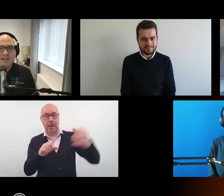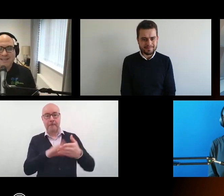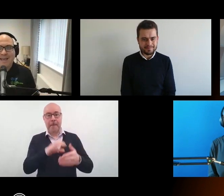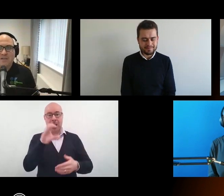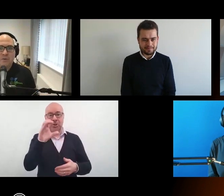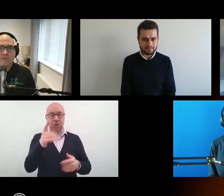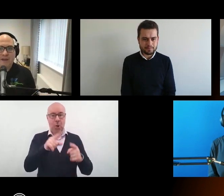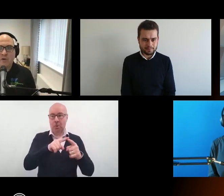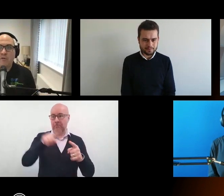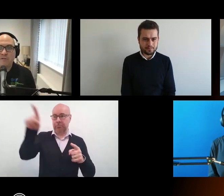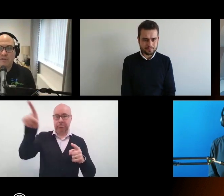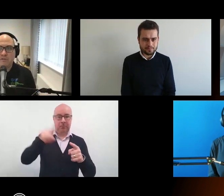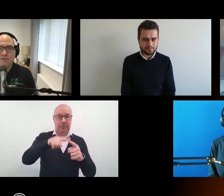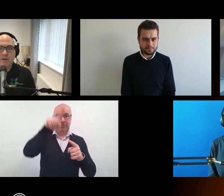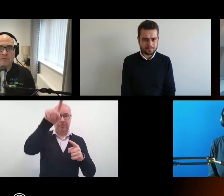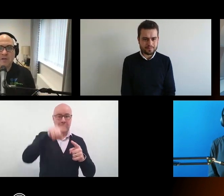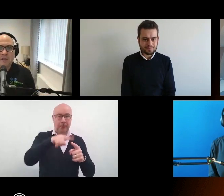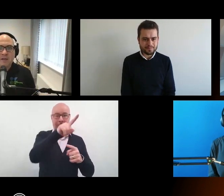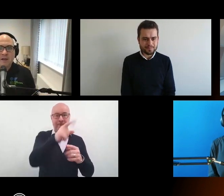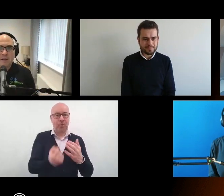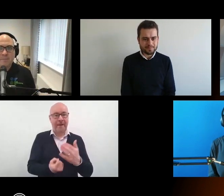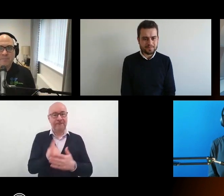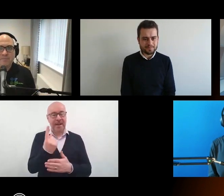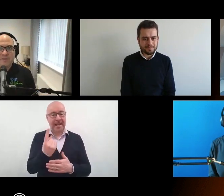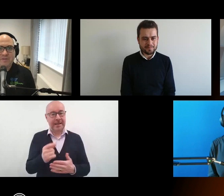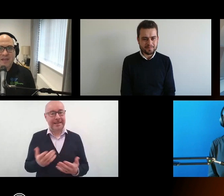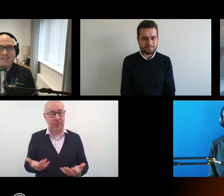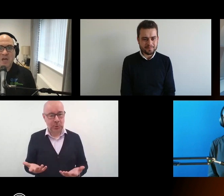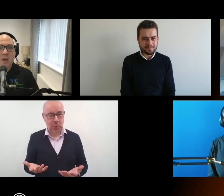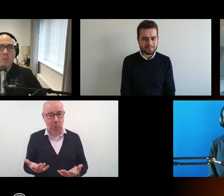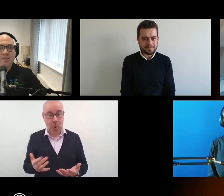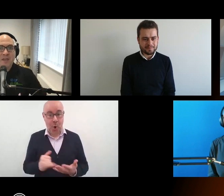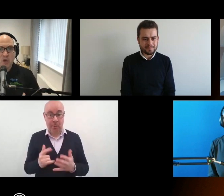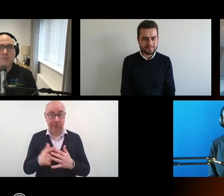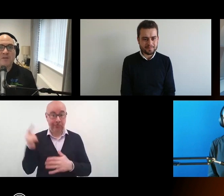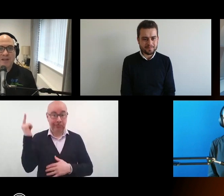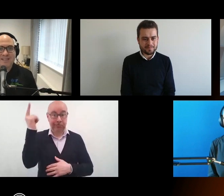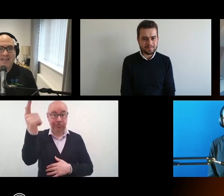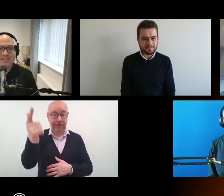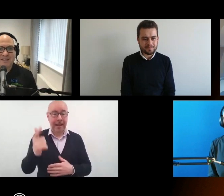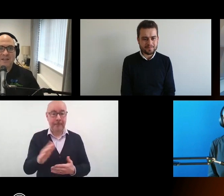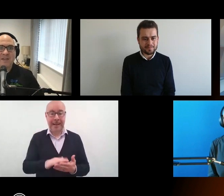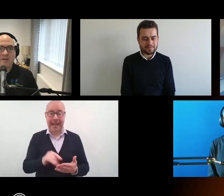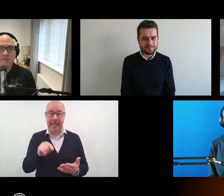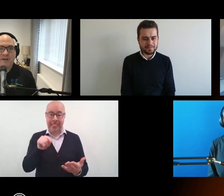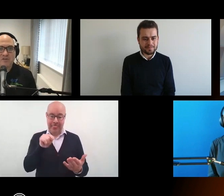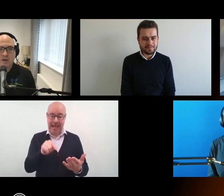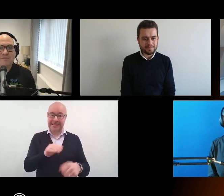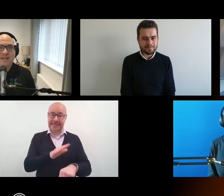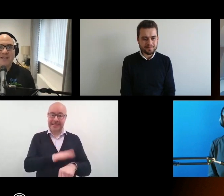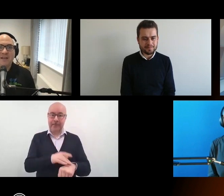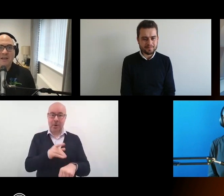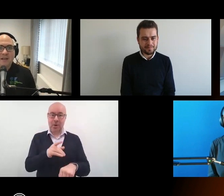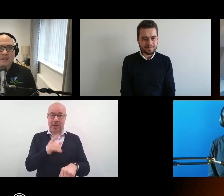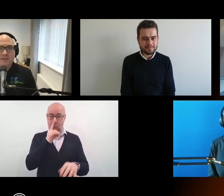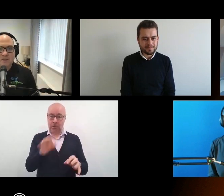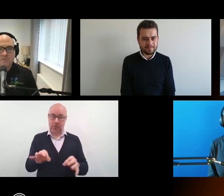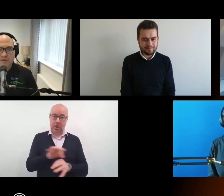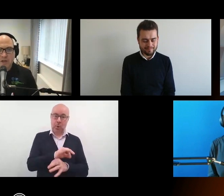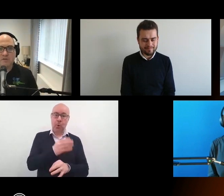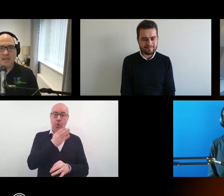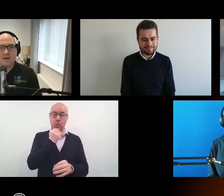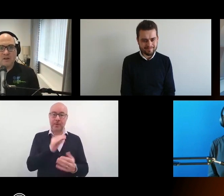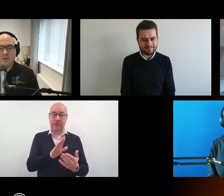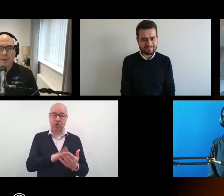country to get to an event or further afield, that's time when they could be translating that they're in fact traveling.